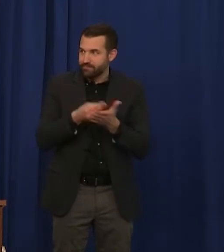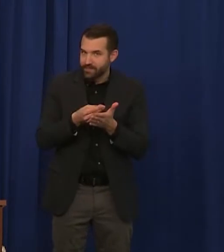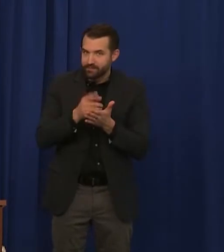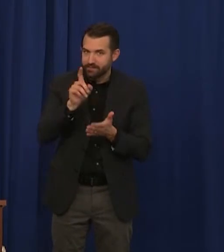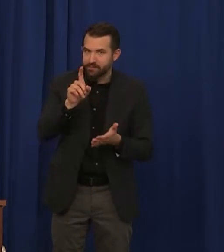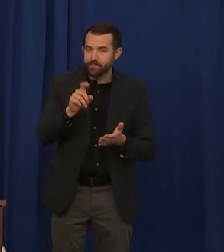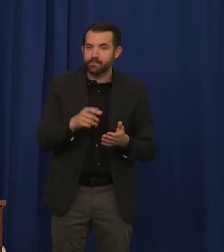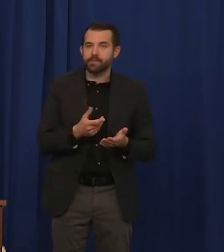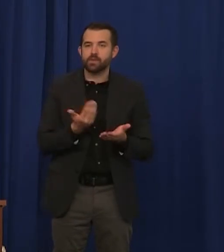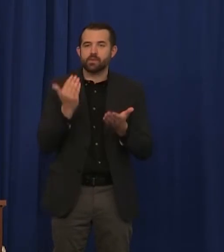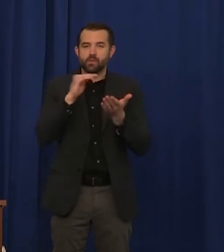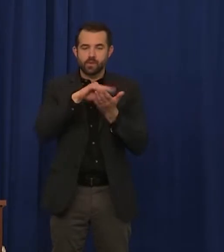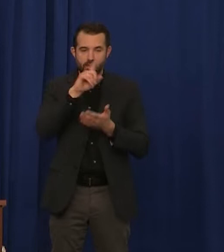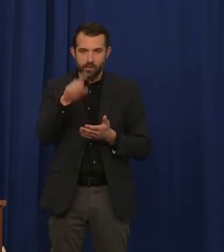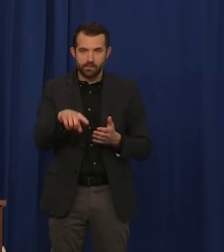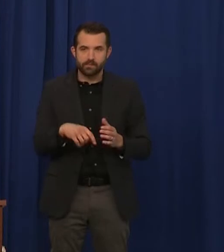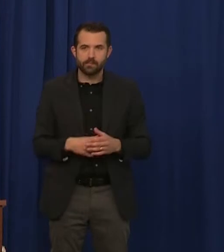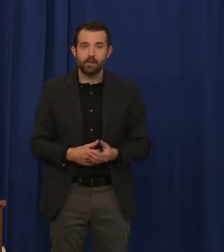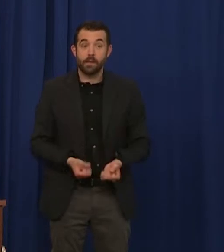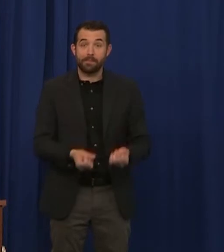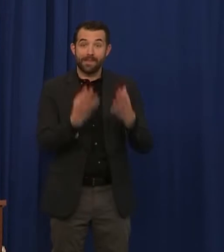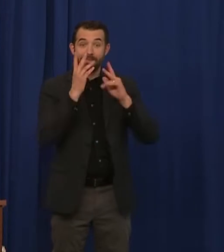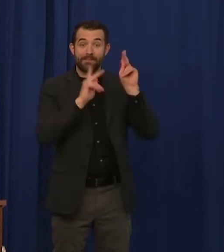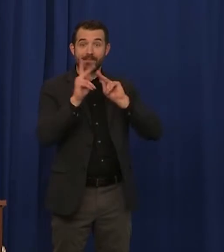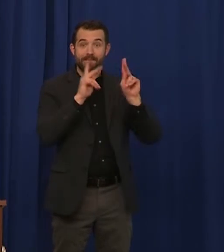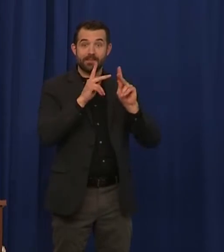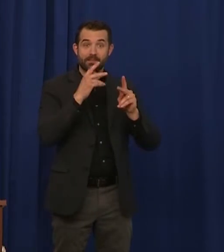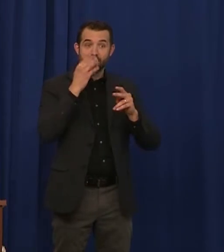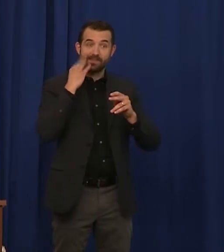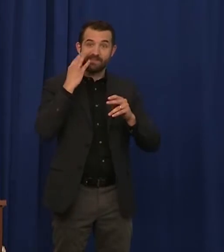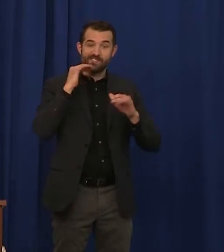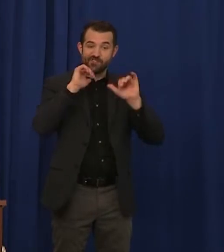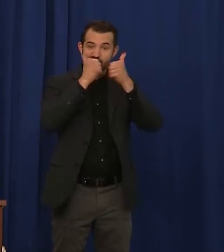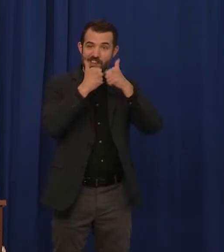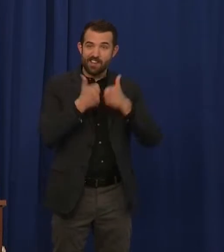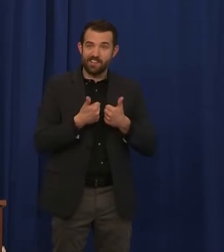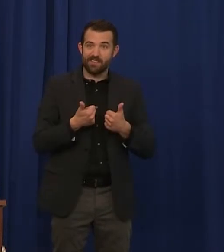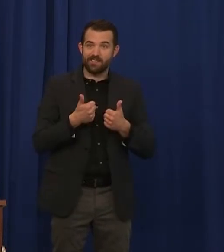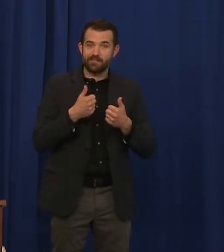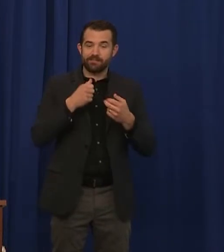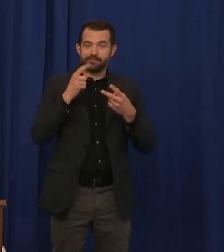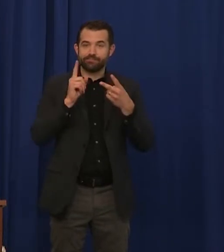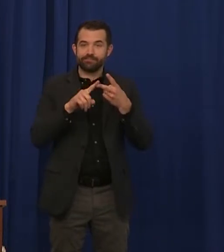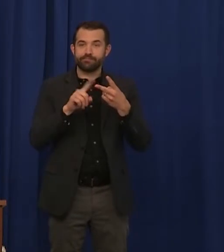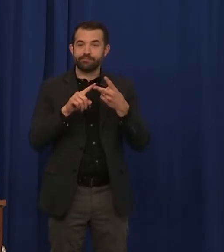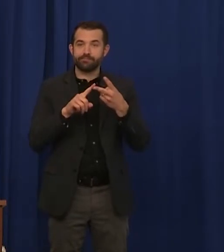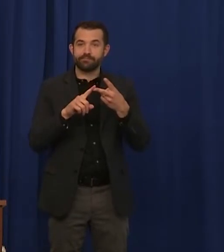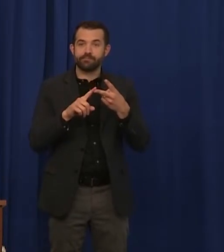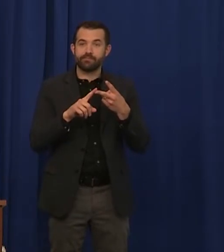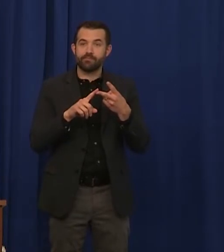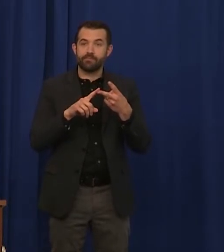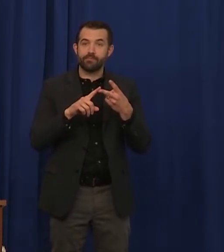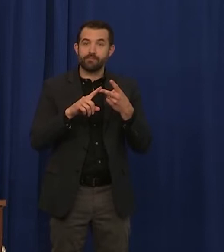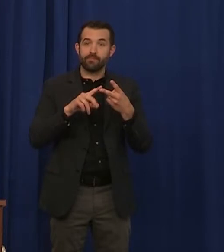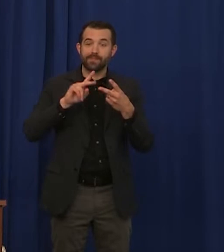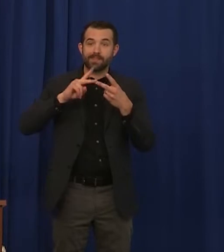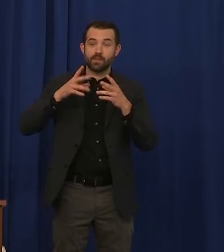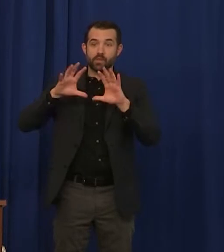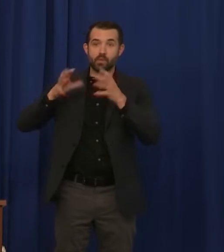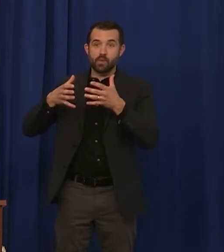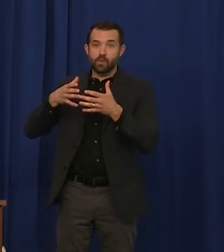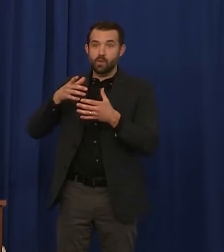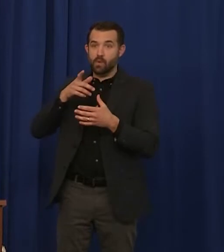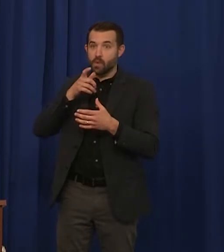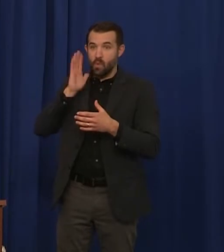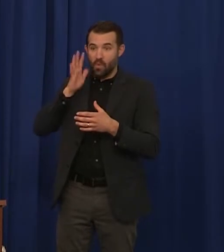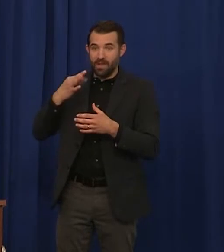who are still experiencing challenges and with this new influx of folks who are going to be applying for the new